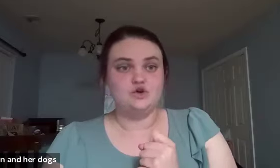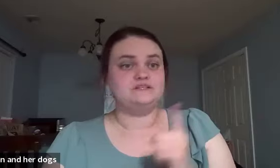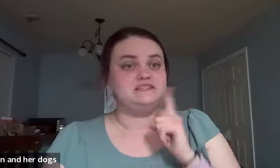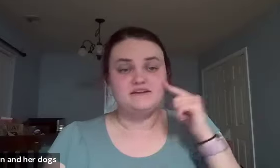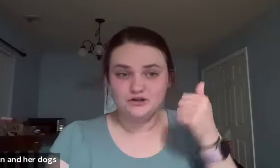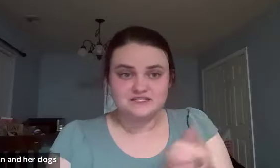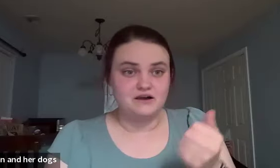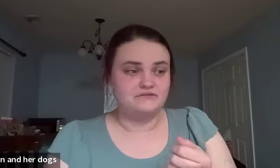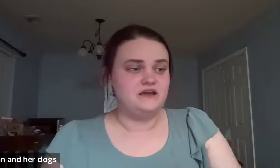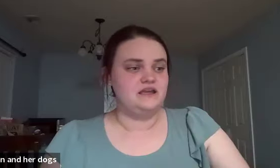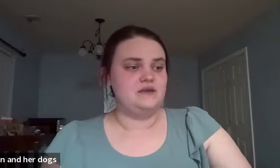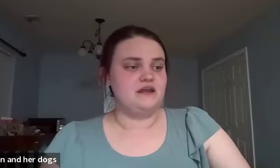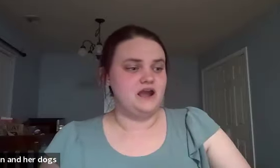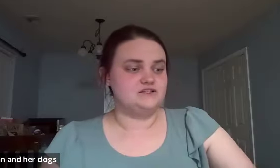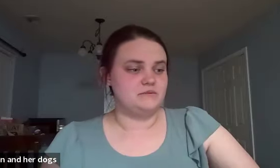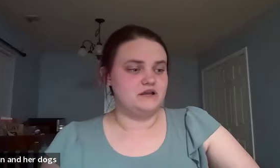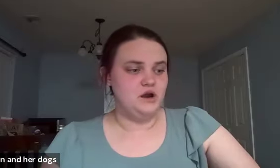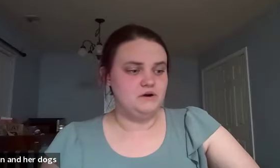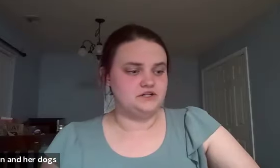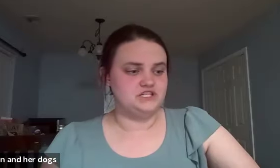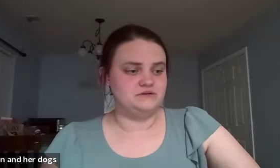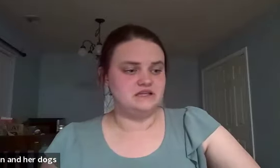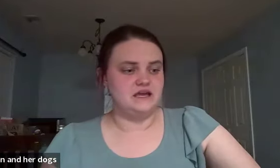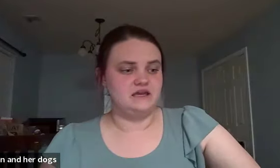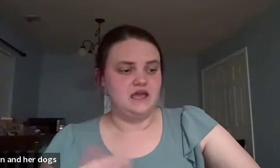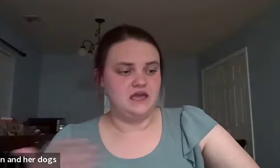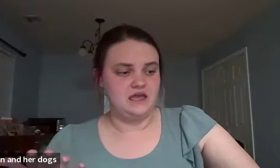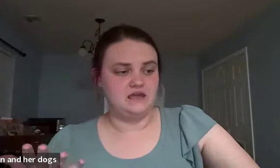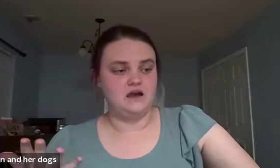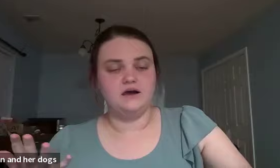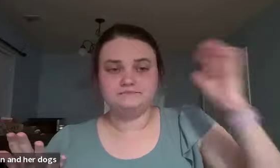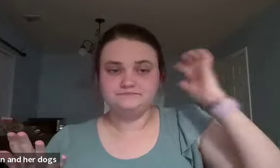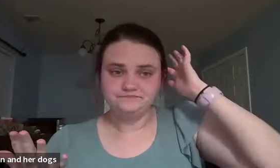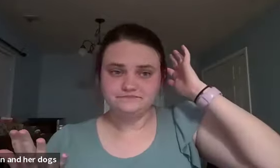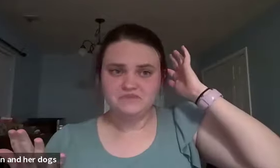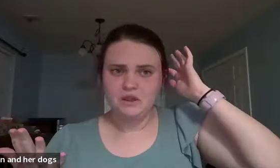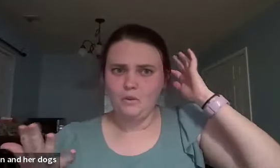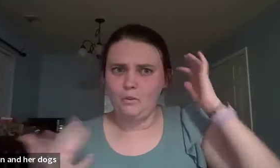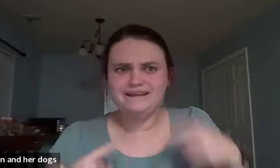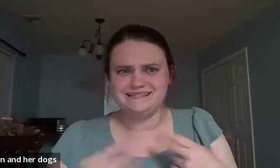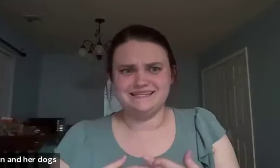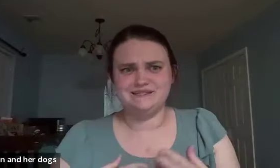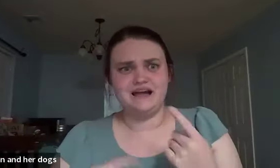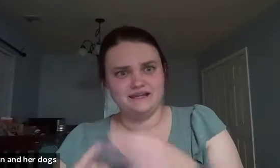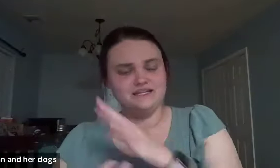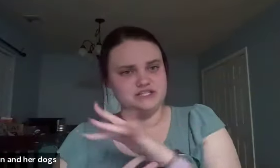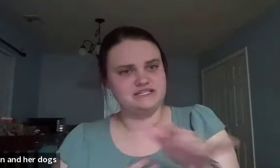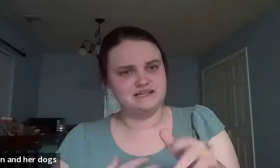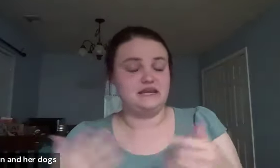who is deaf herself, came and asked one of my coworkers, she was like, hey, what is this sign? And she like signed it. And